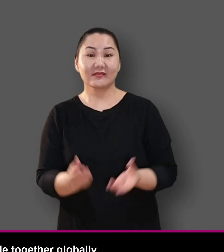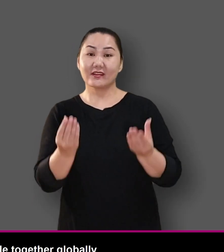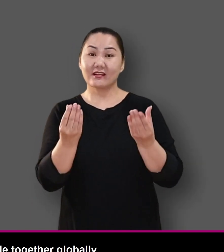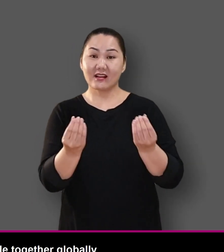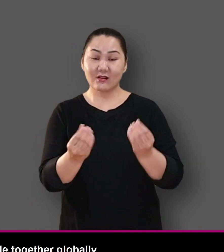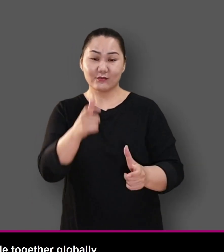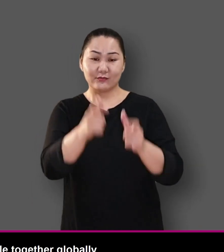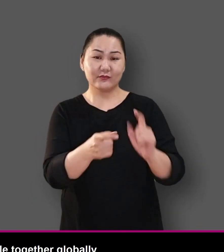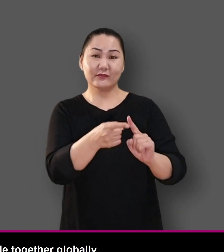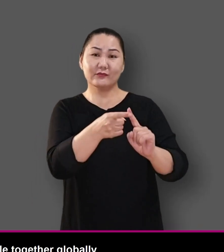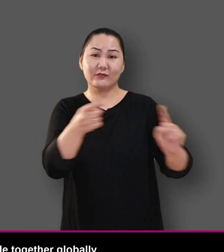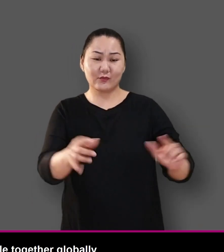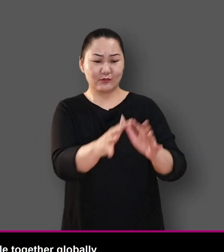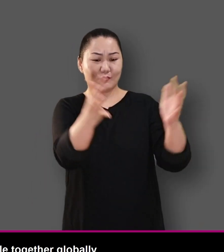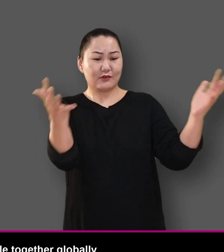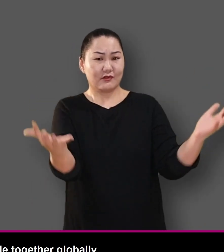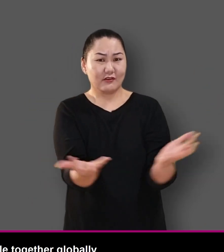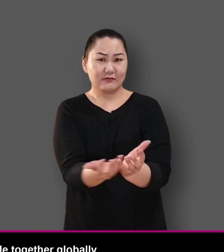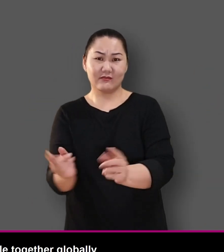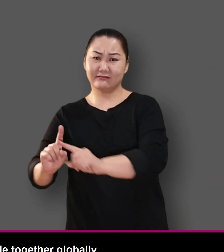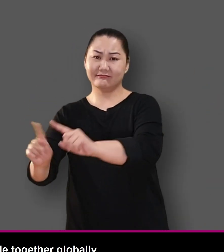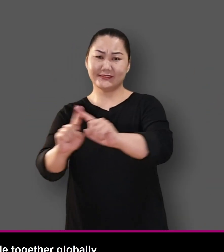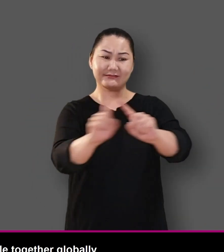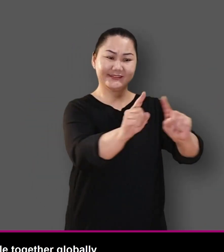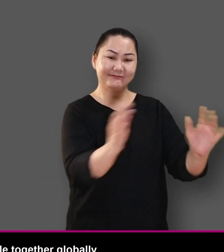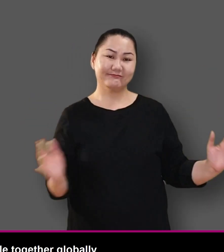to bring people together globally,